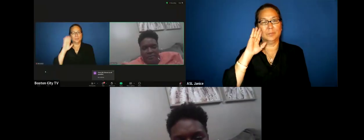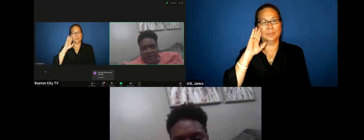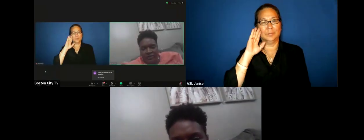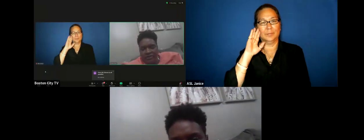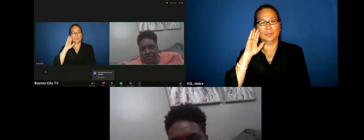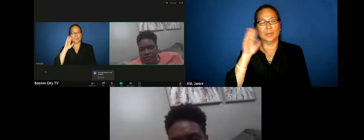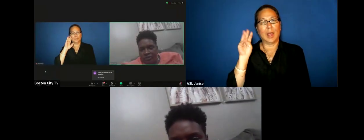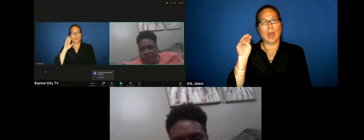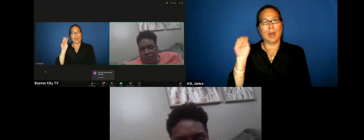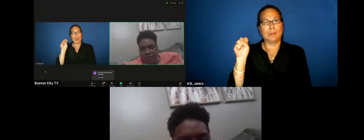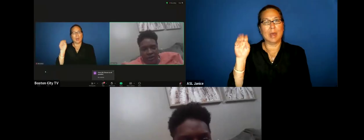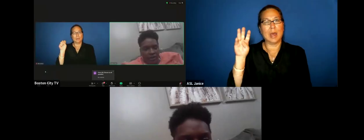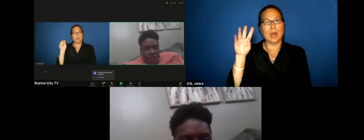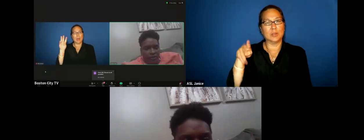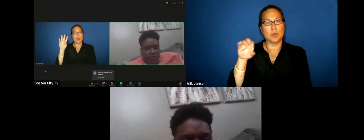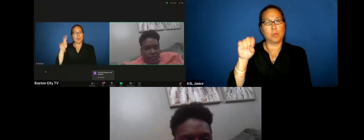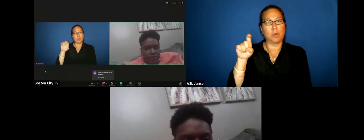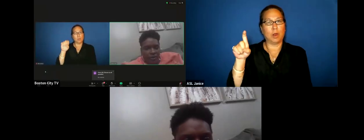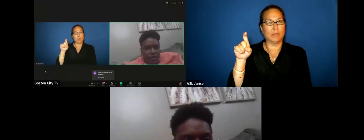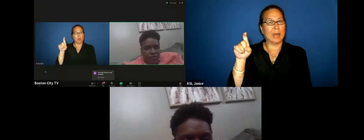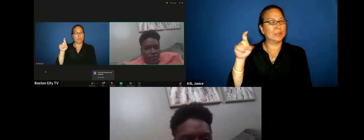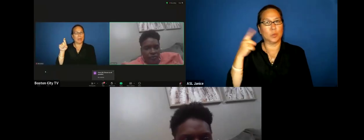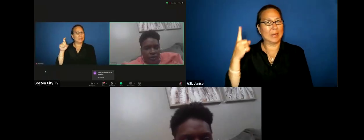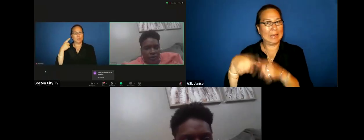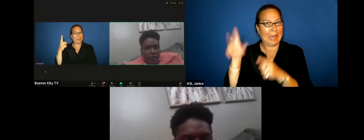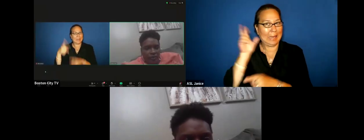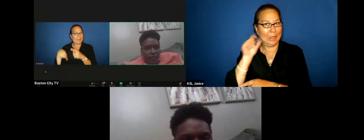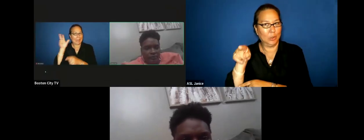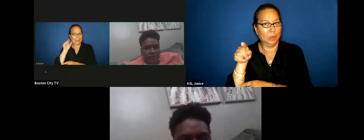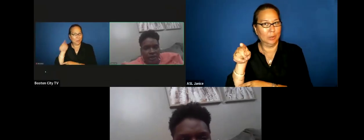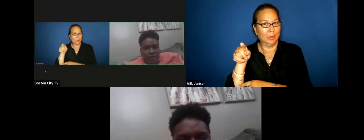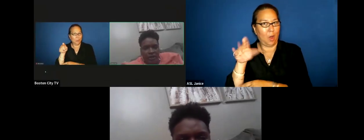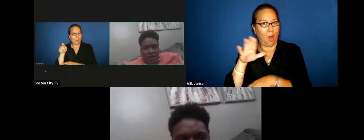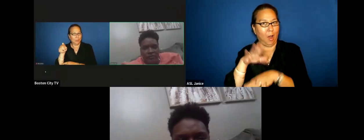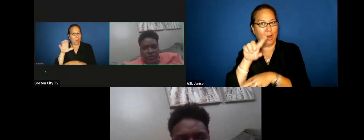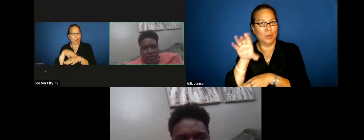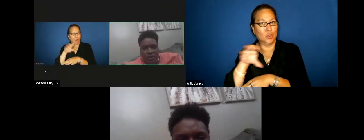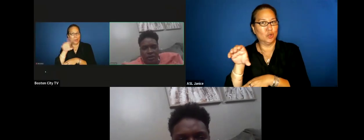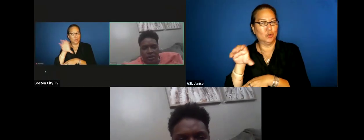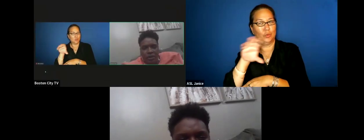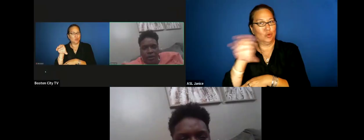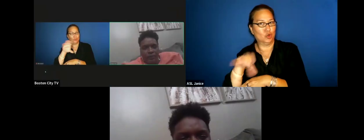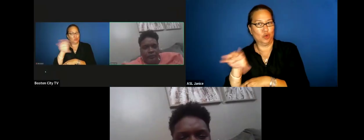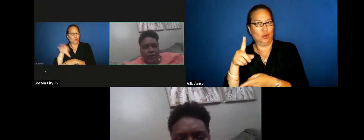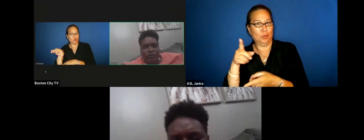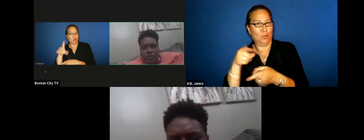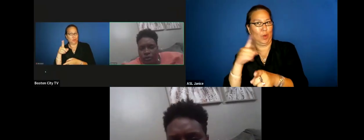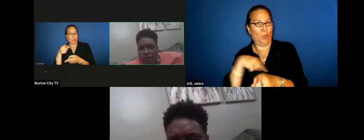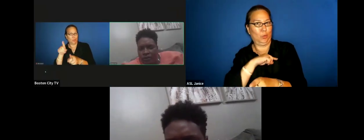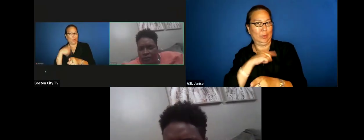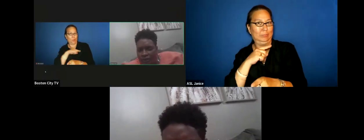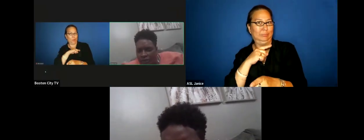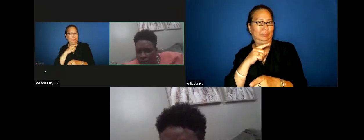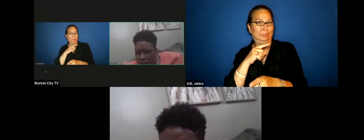Ms. Parvex, just so you know, we cannot hear you on Zoom when you're saying the names. So